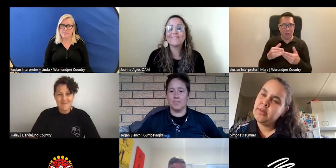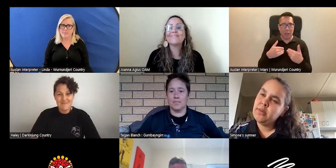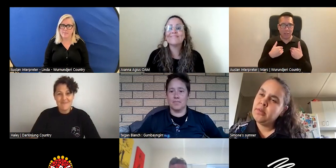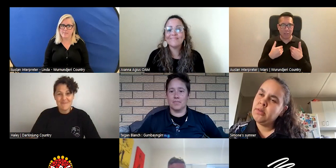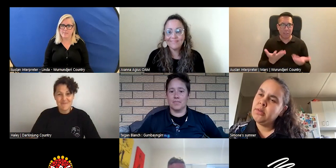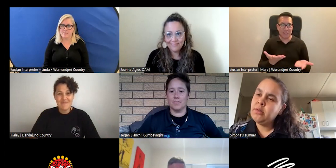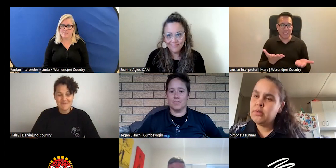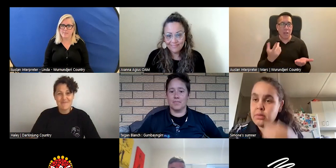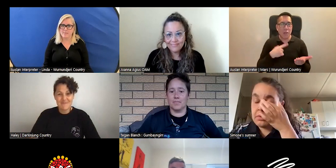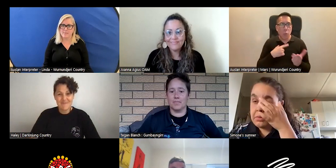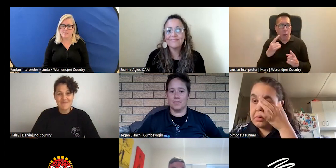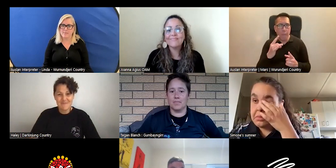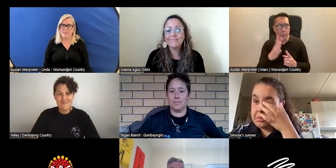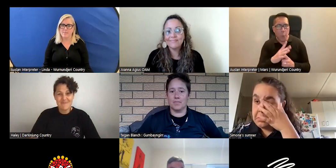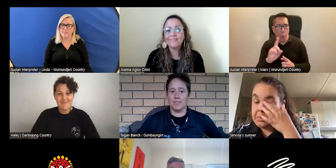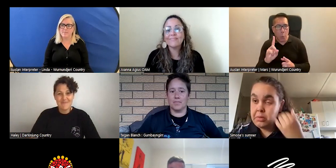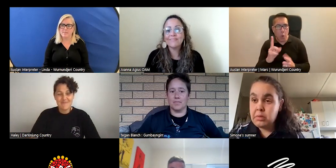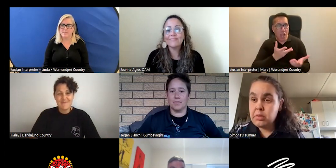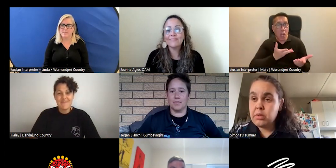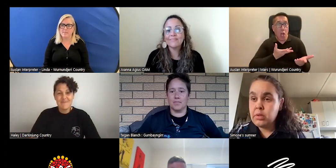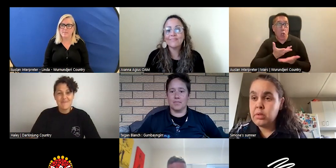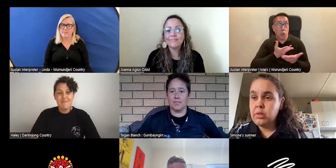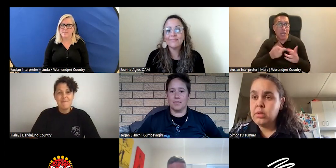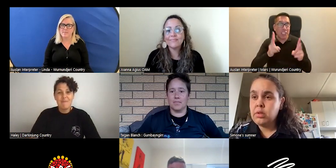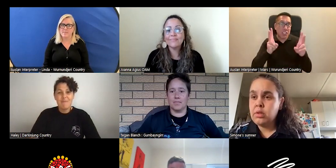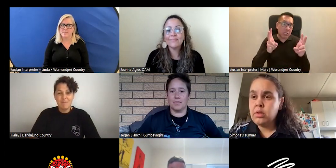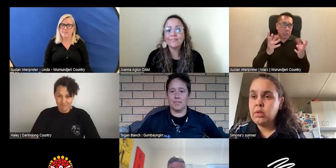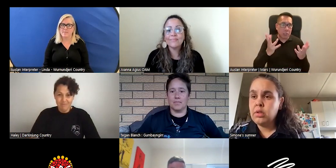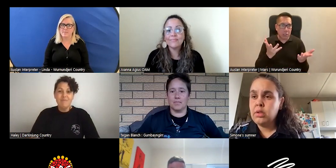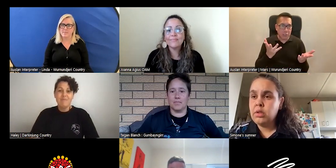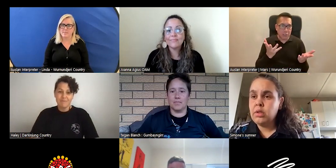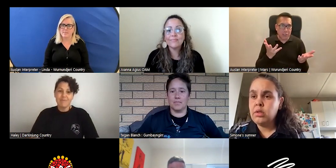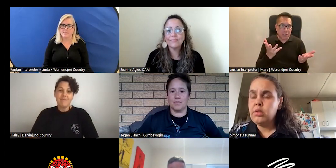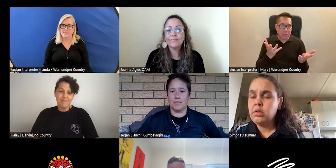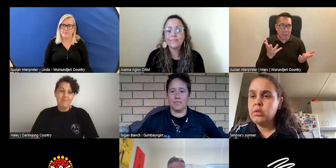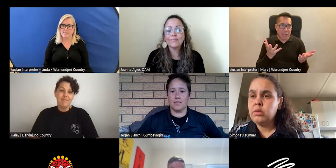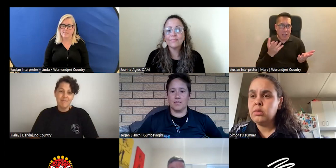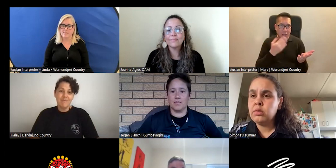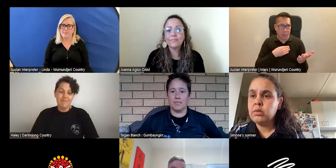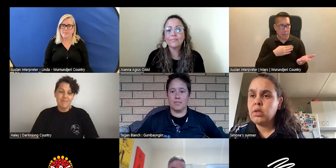this importance of consultation has been front and center with the way